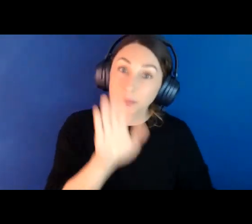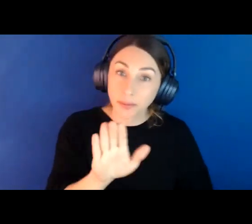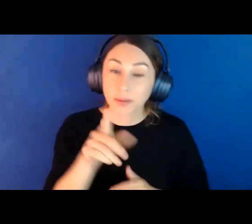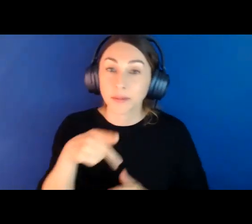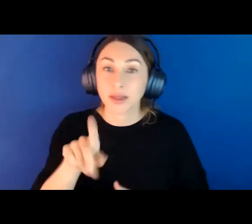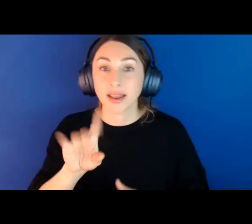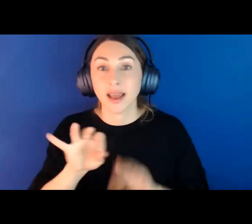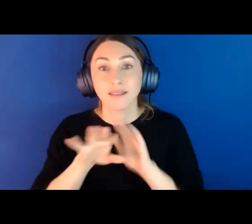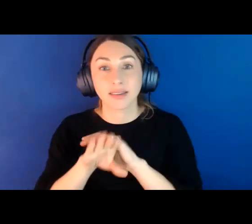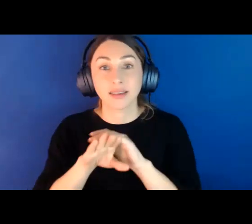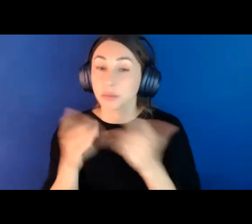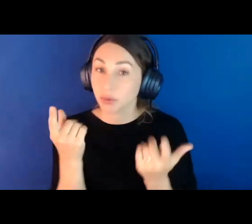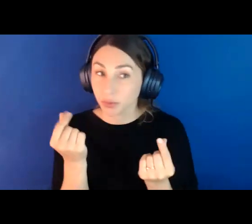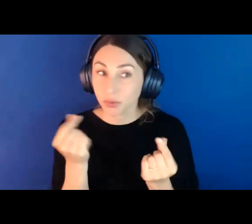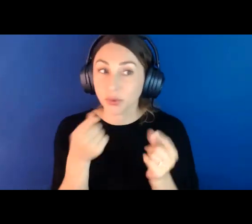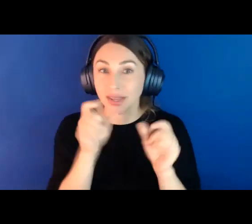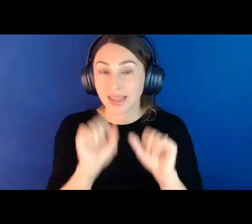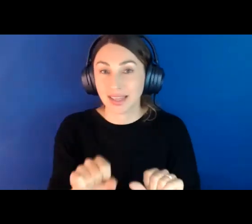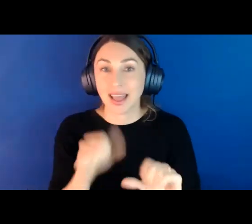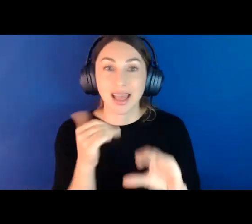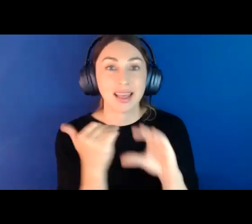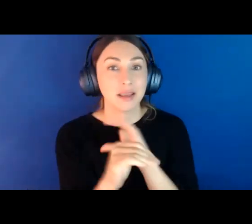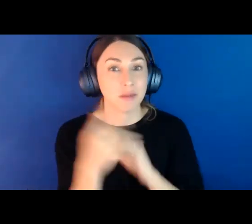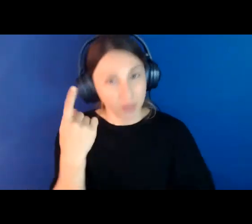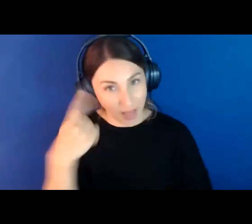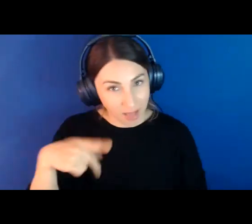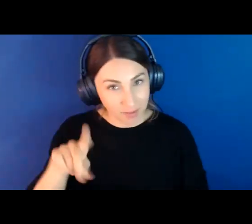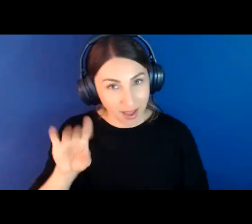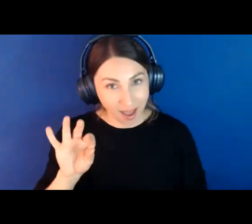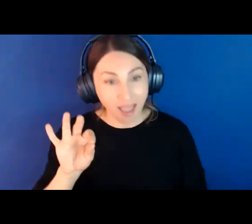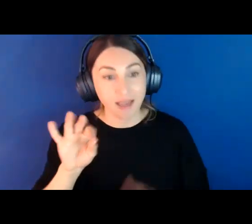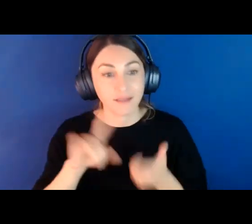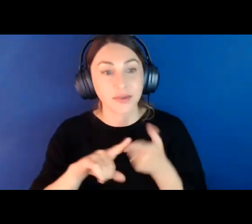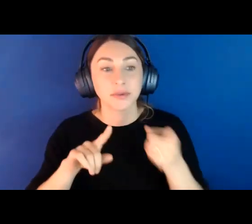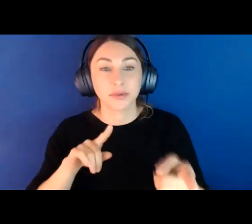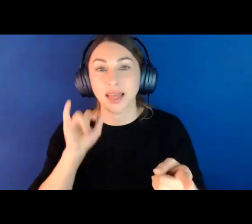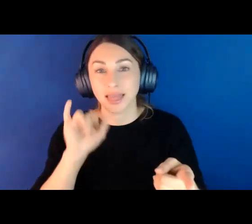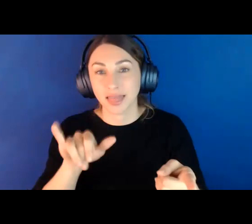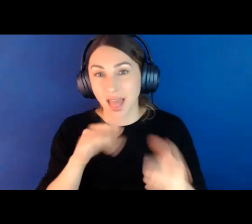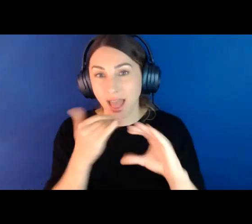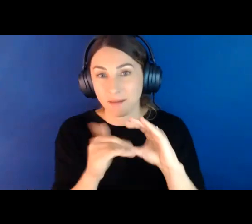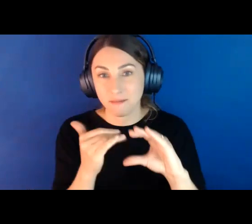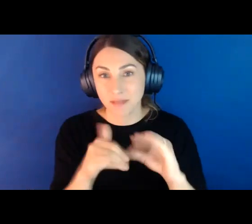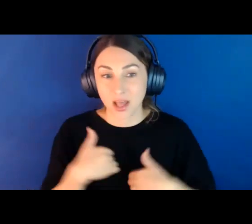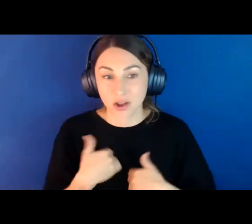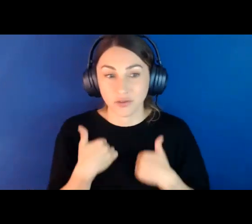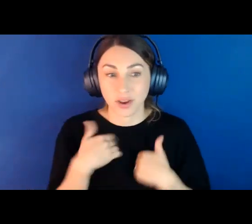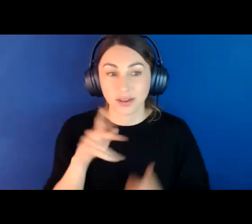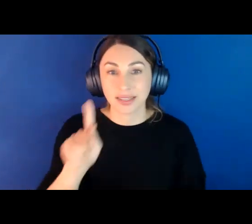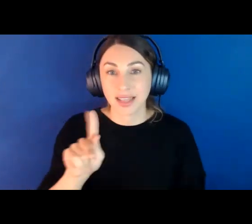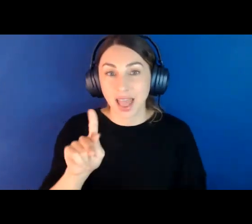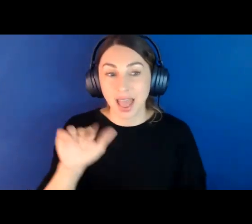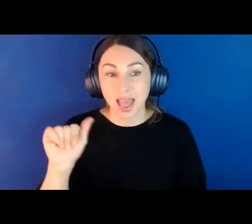accessible. You can send one PDF to Kim Alfonso DC. So that is